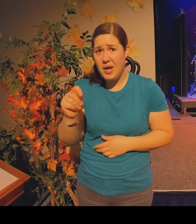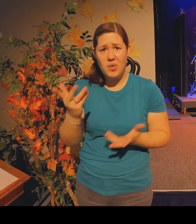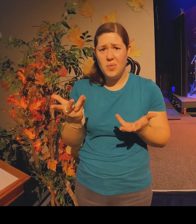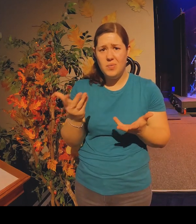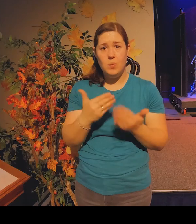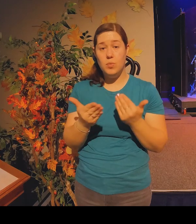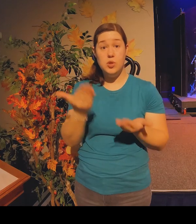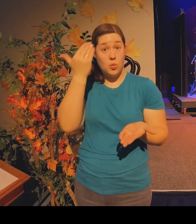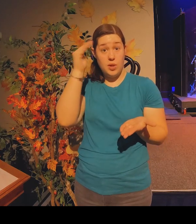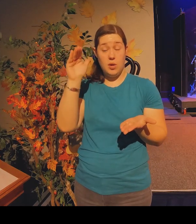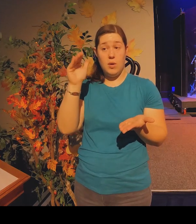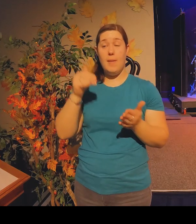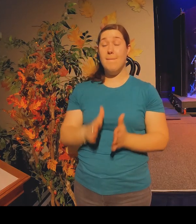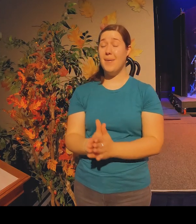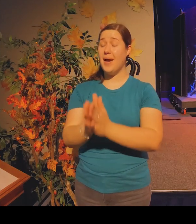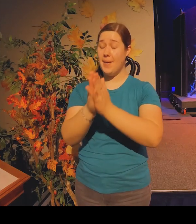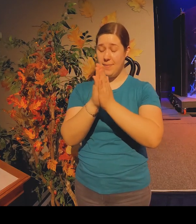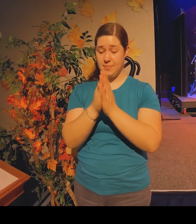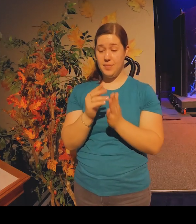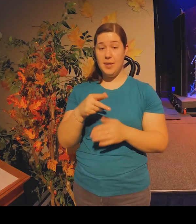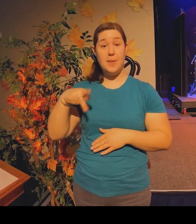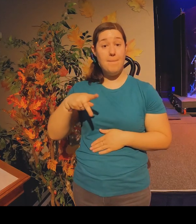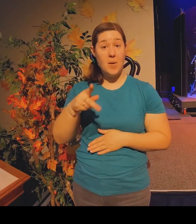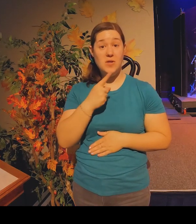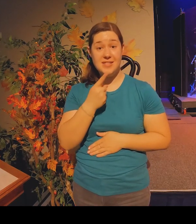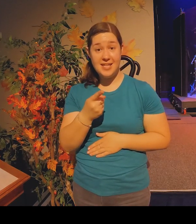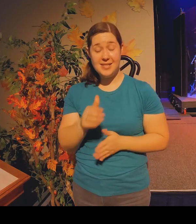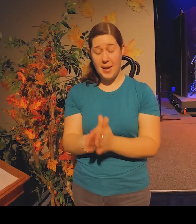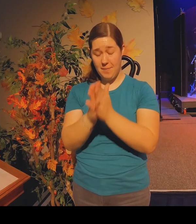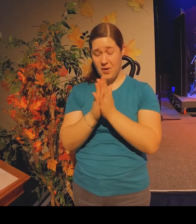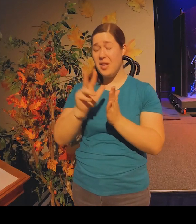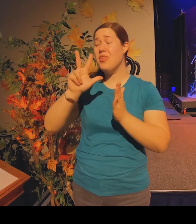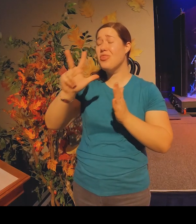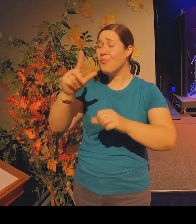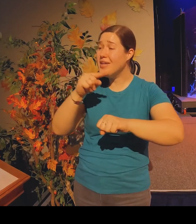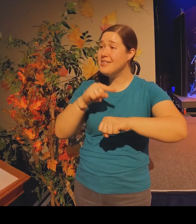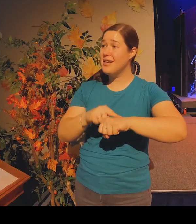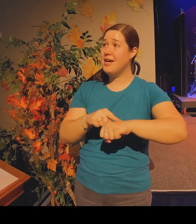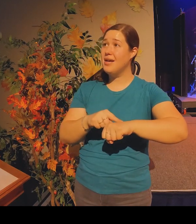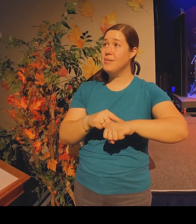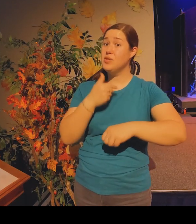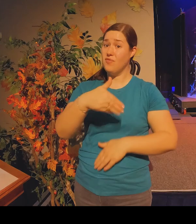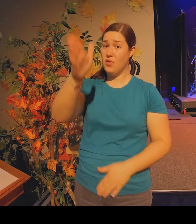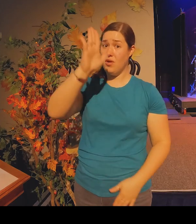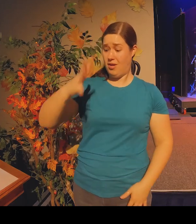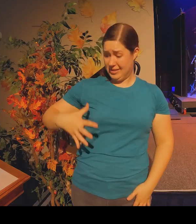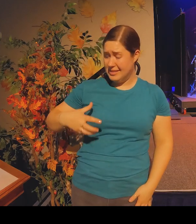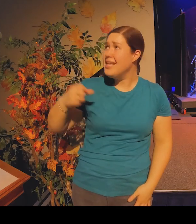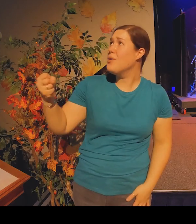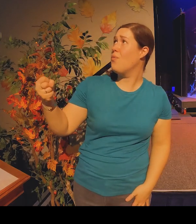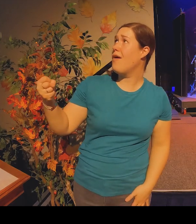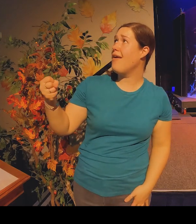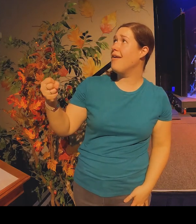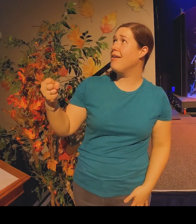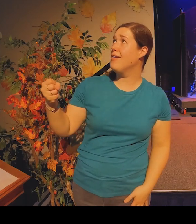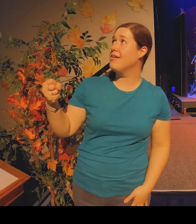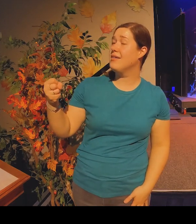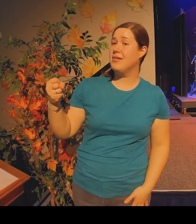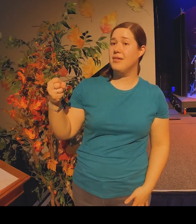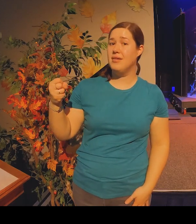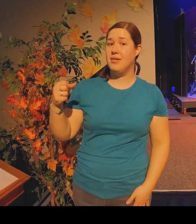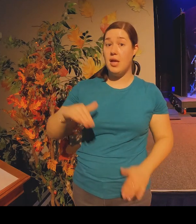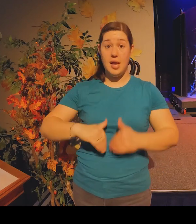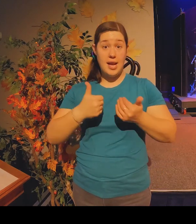to take away this thorn in my flesh. 3 times I asked God to take it away. And how did God